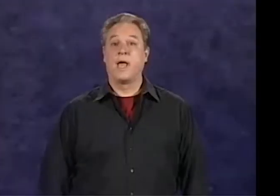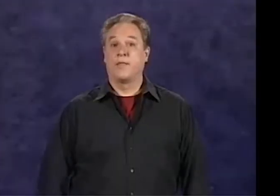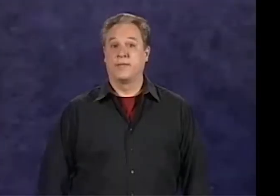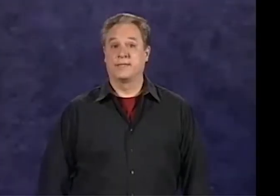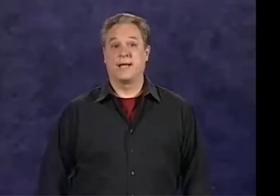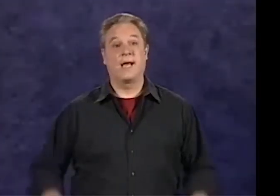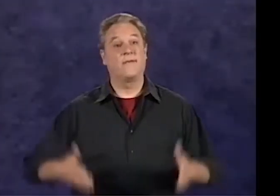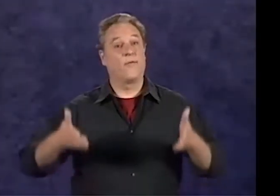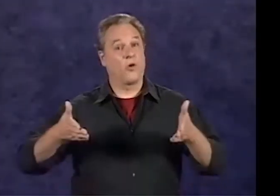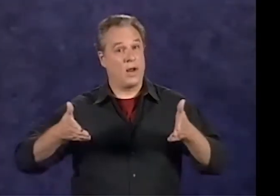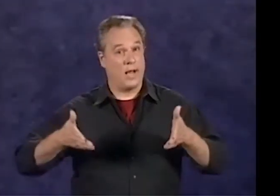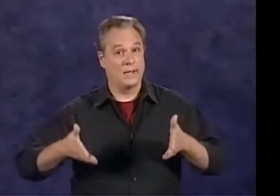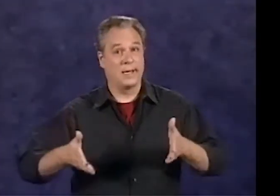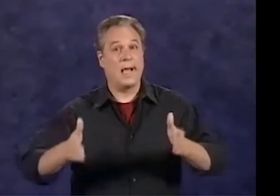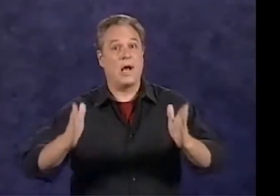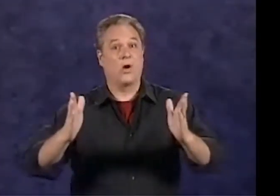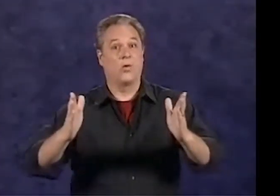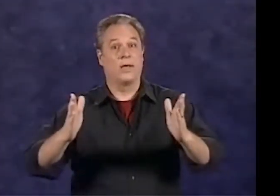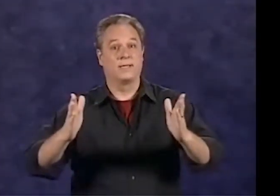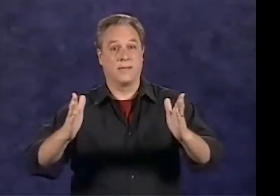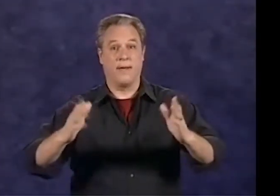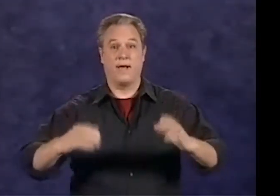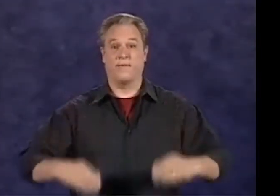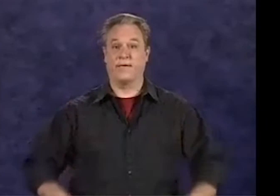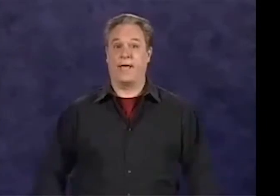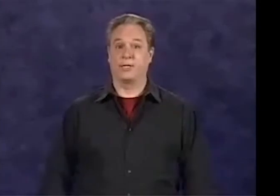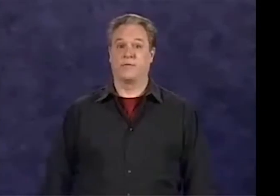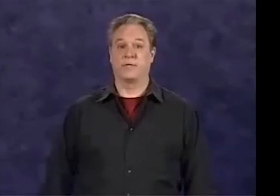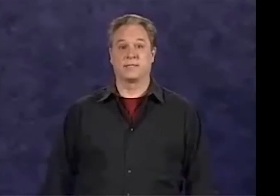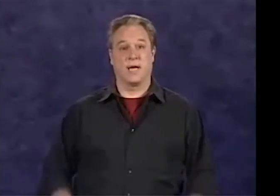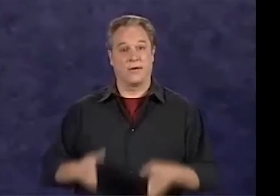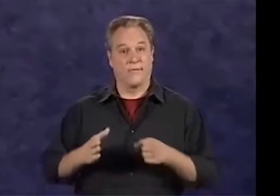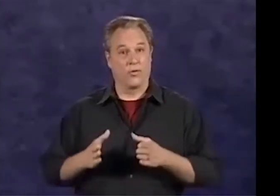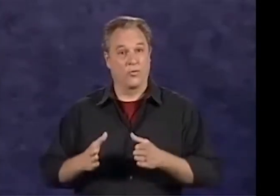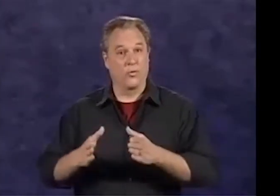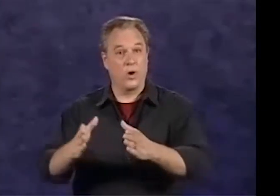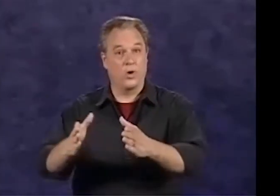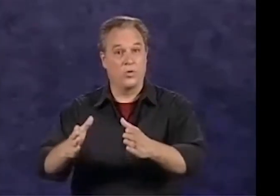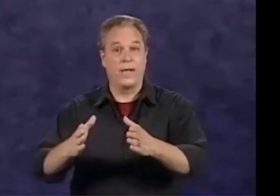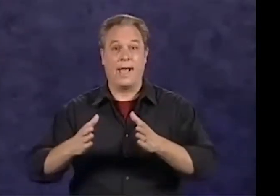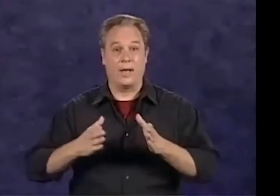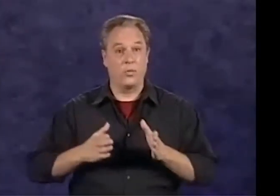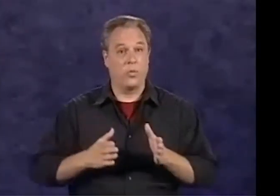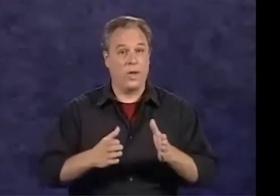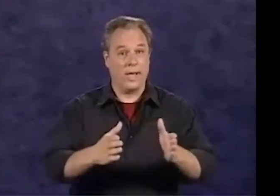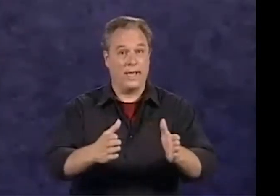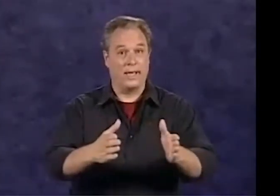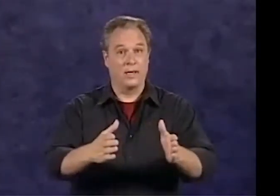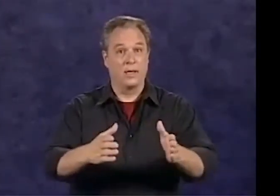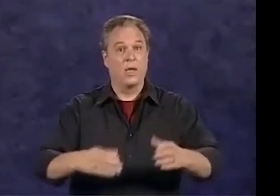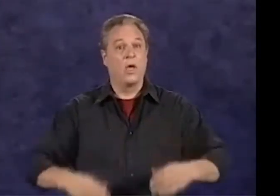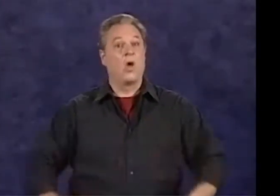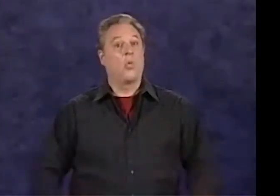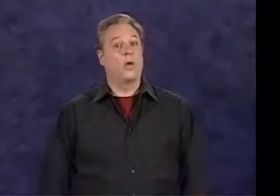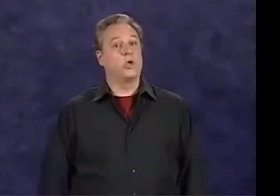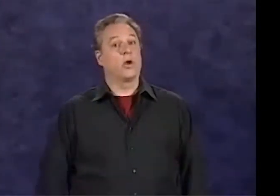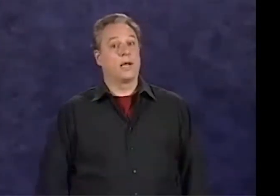The sign for allow is a modification of the sign for road and way. When you're allowed to